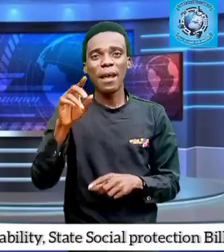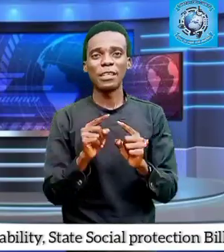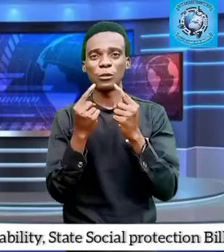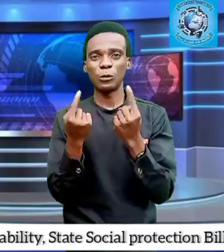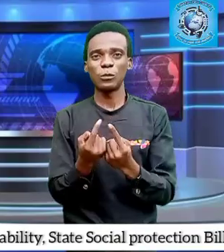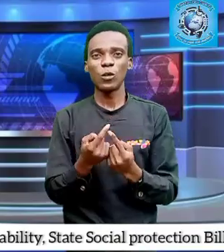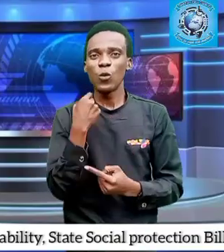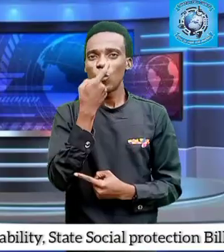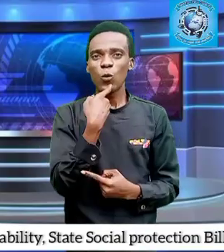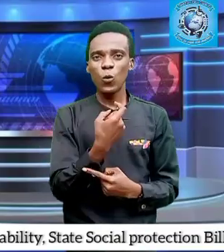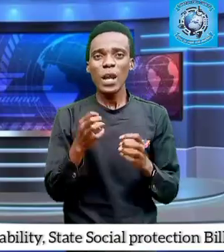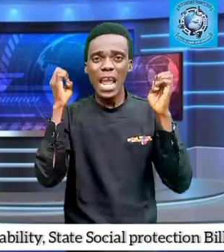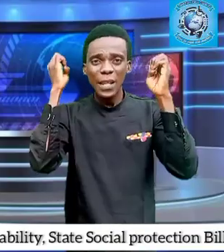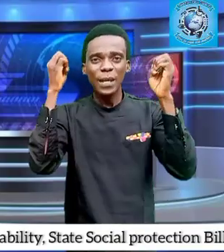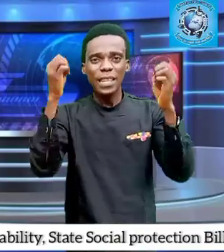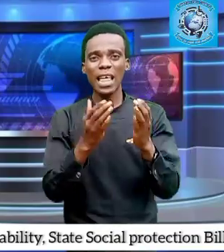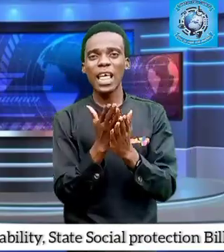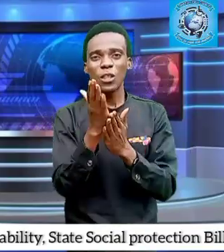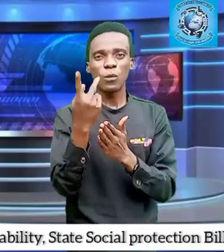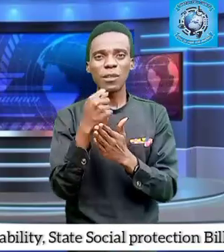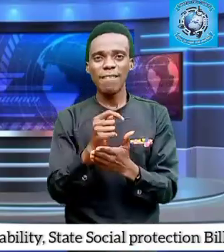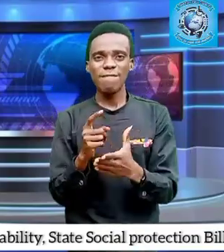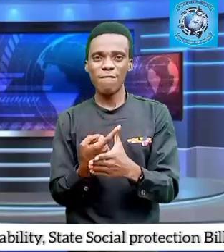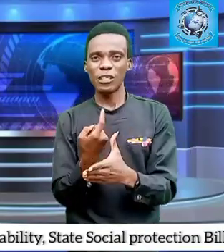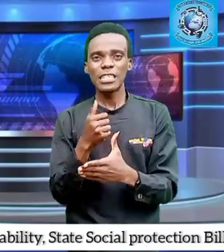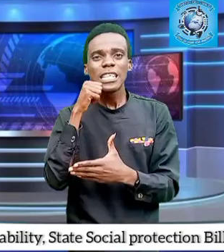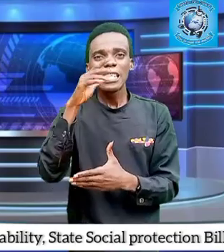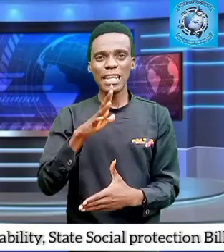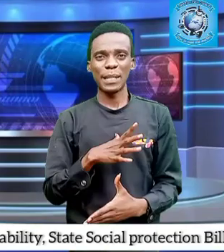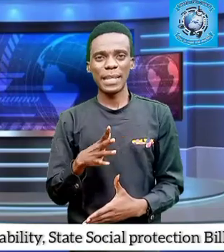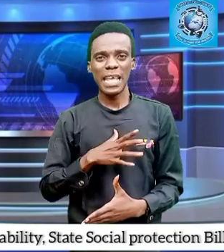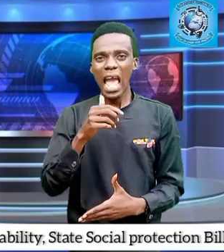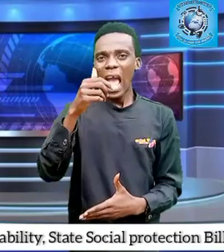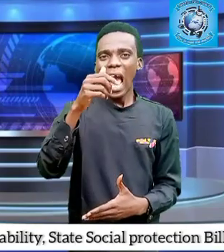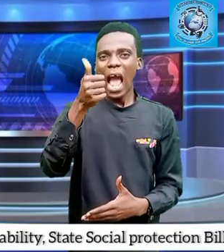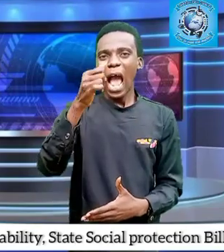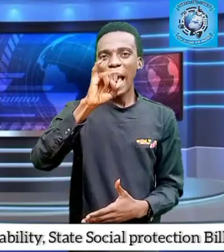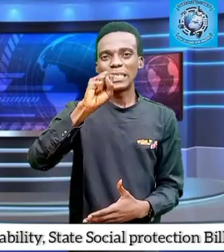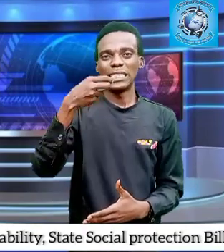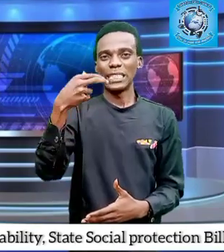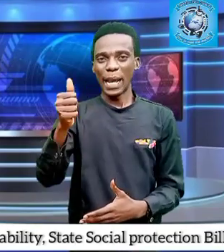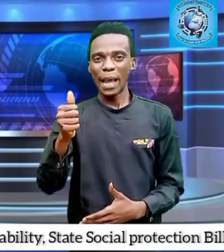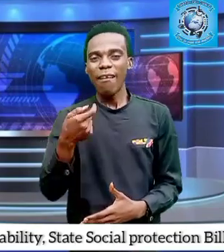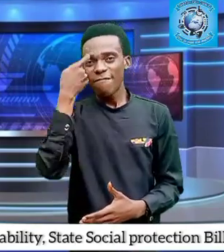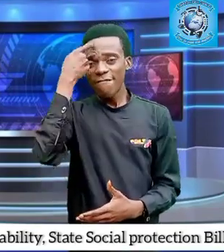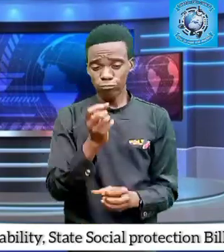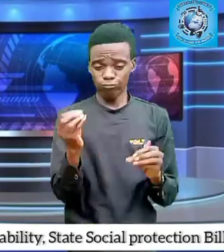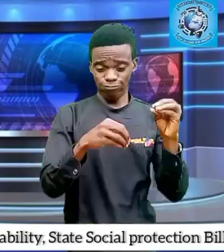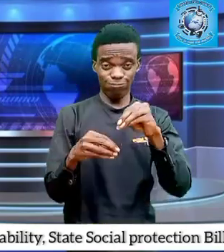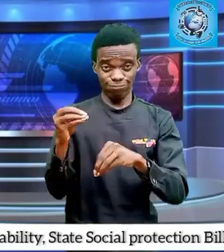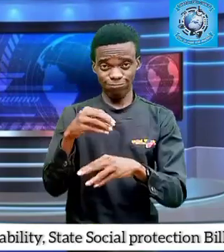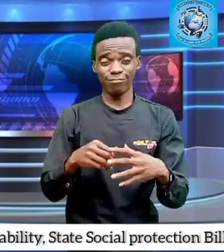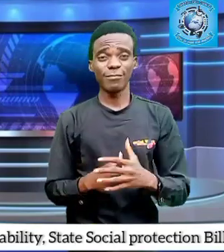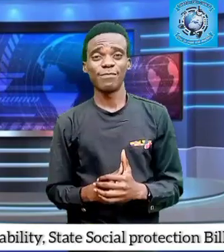groups who educated through the First Lady Ajiha Aisha Matawale for their